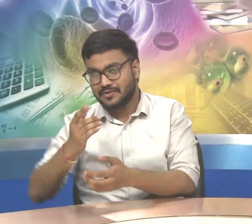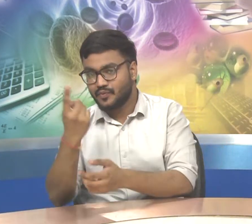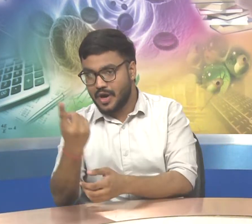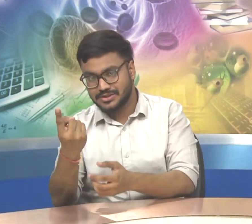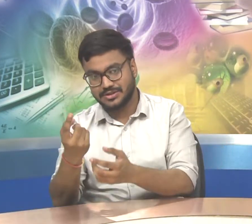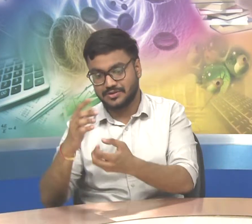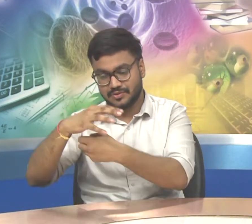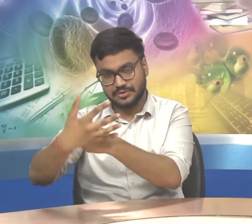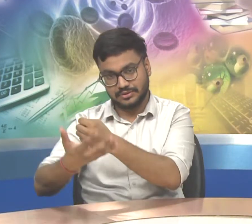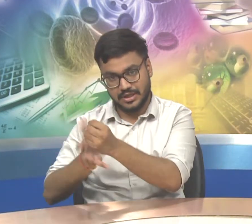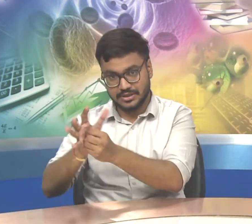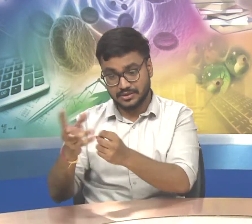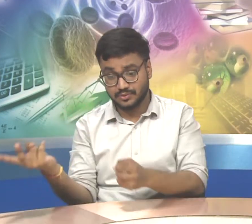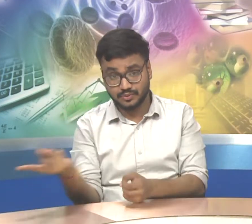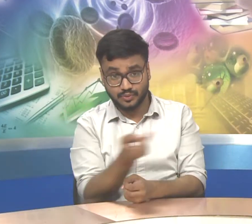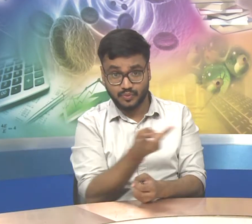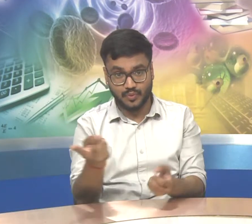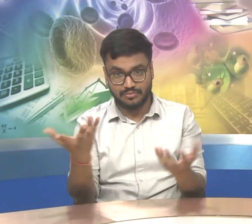oxygen atoms.